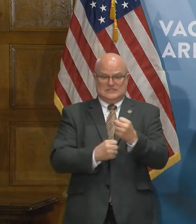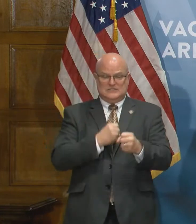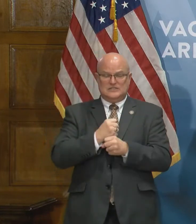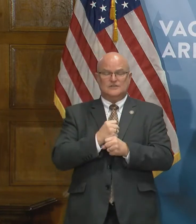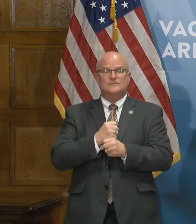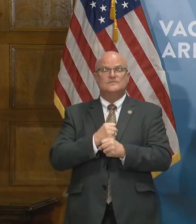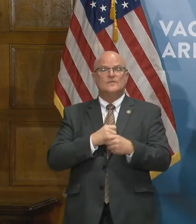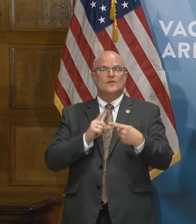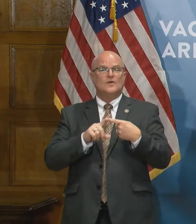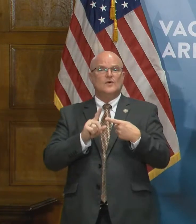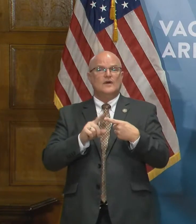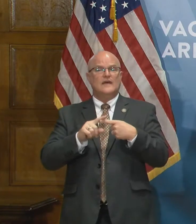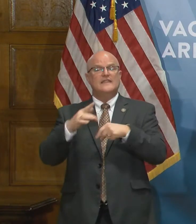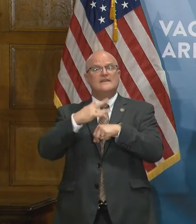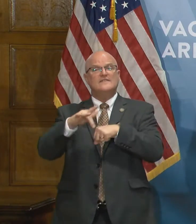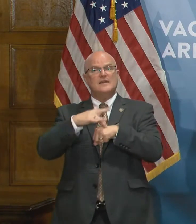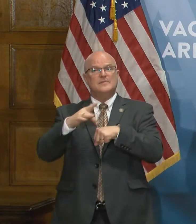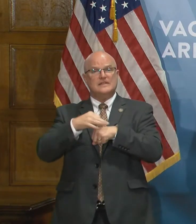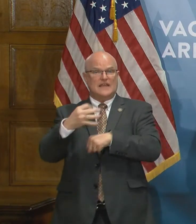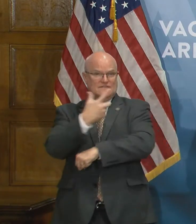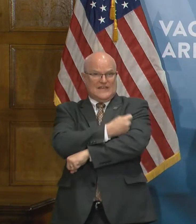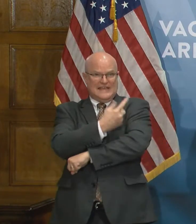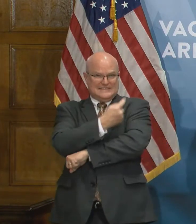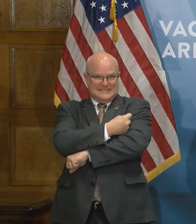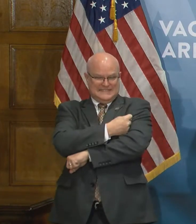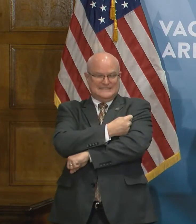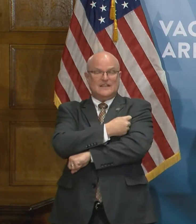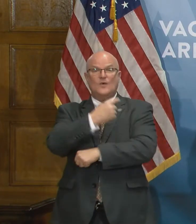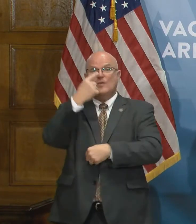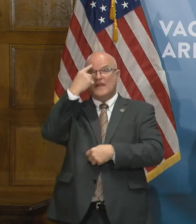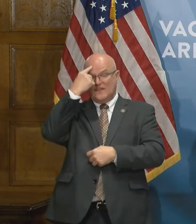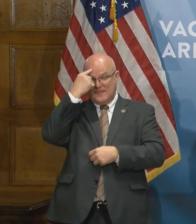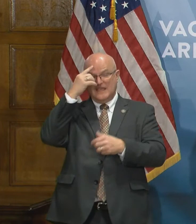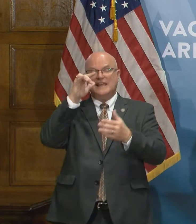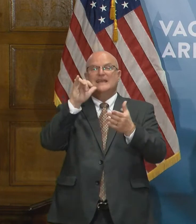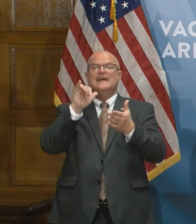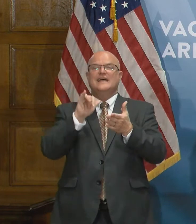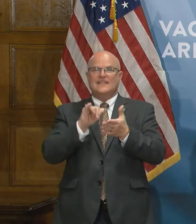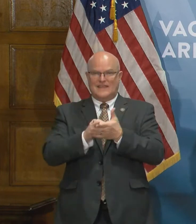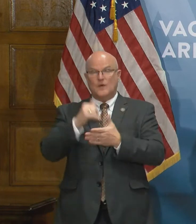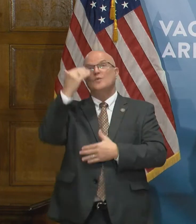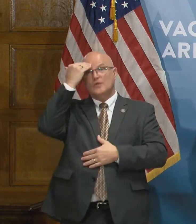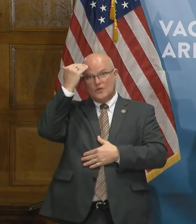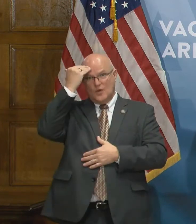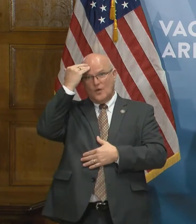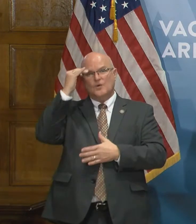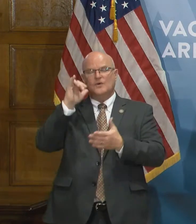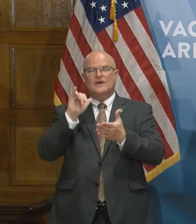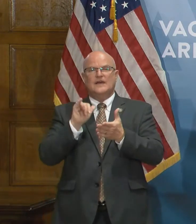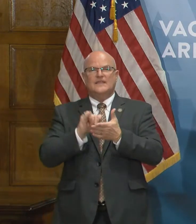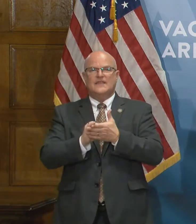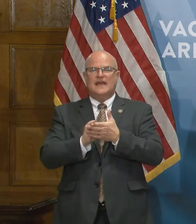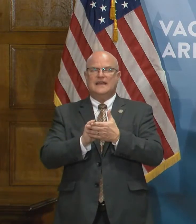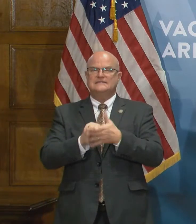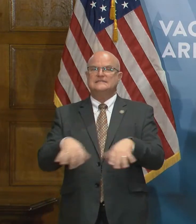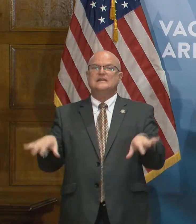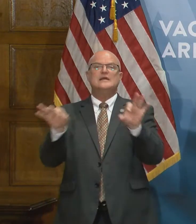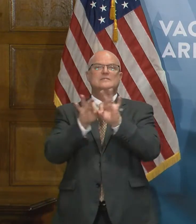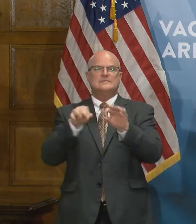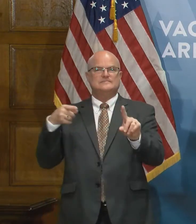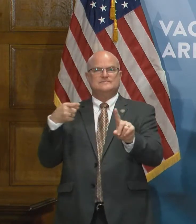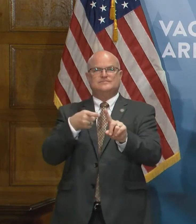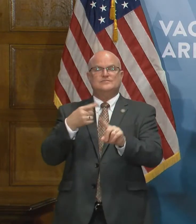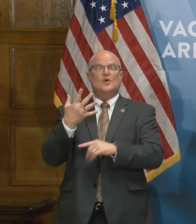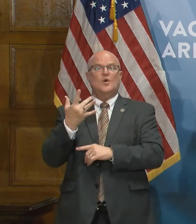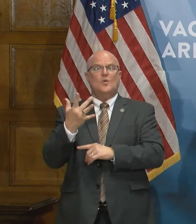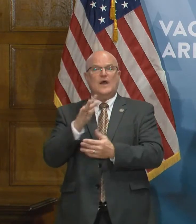one being the availability of vaccines. We think that has been, we know that has been one of the key points of